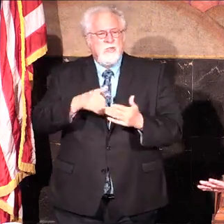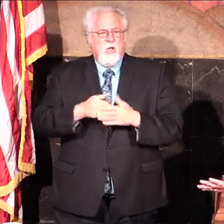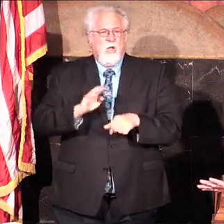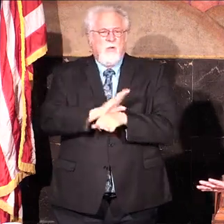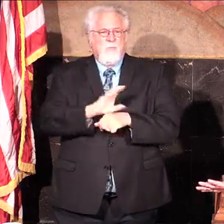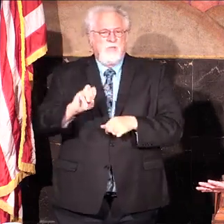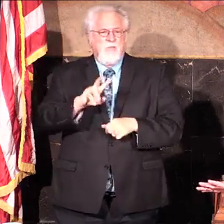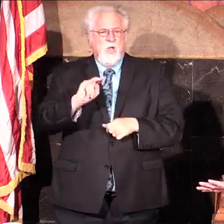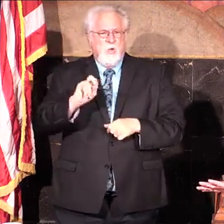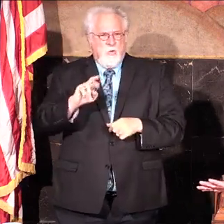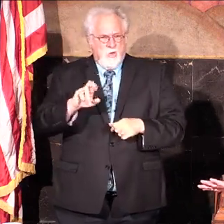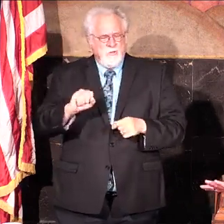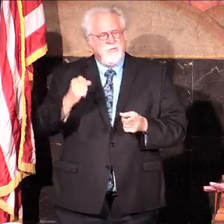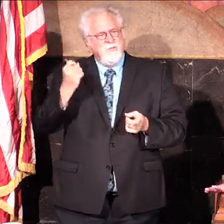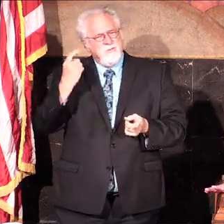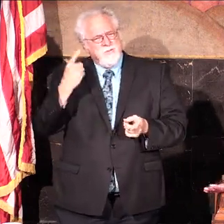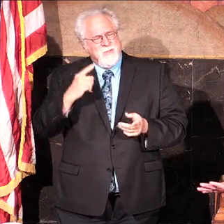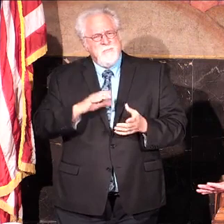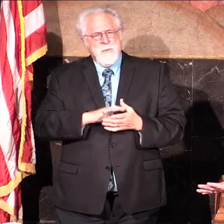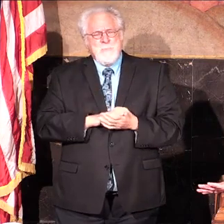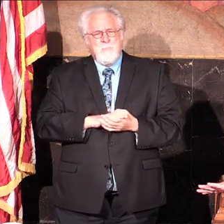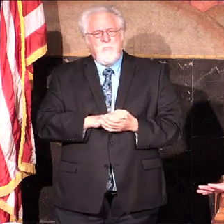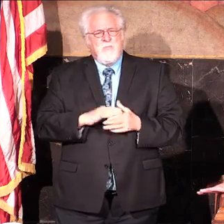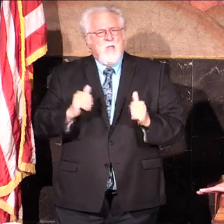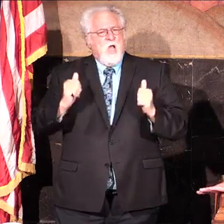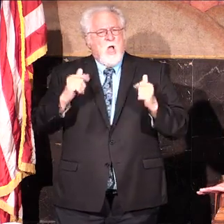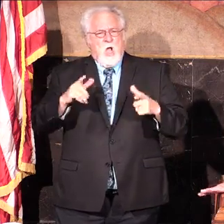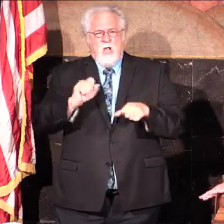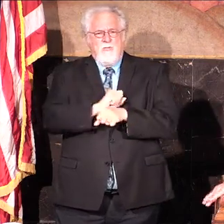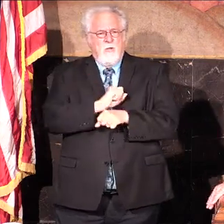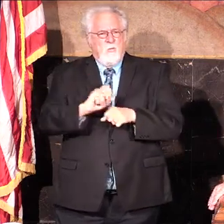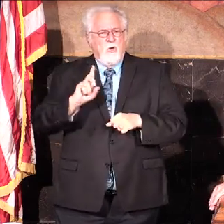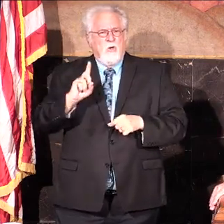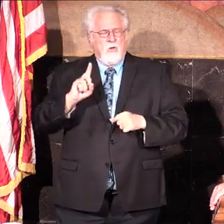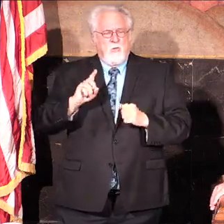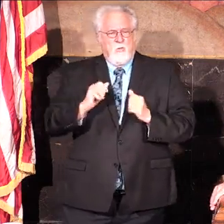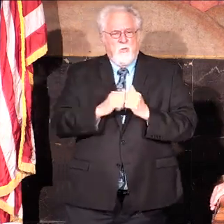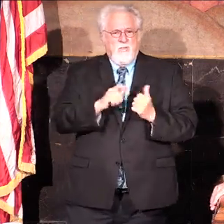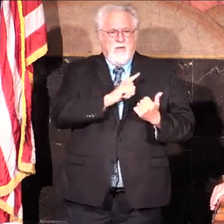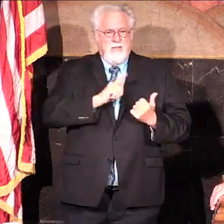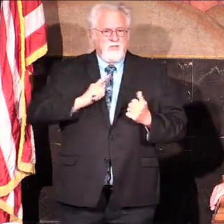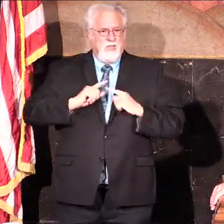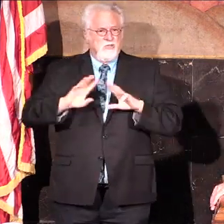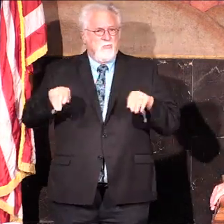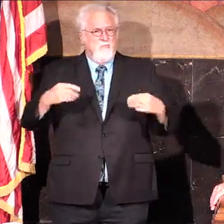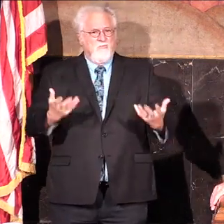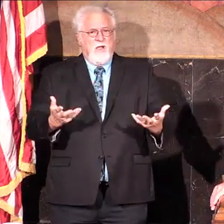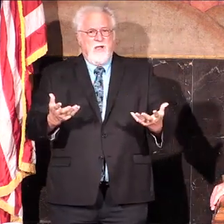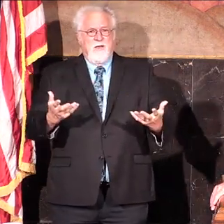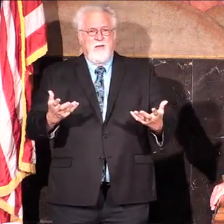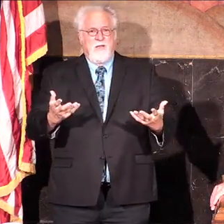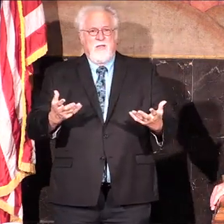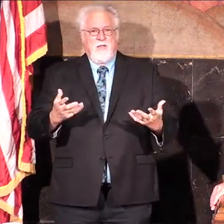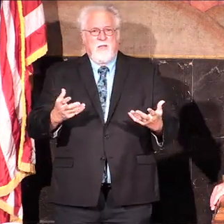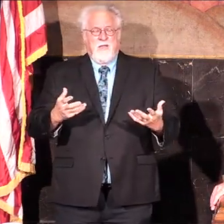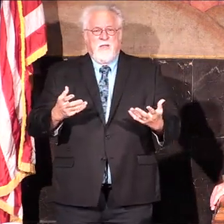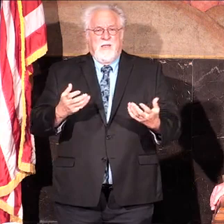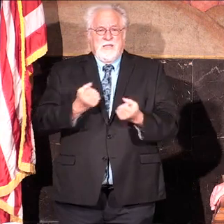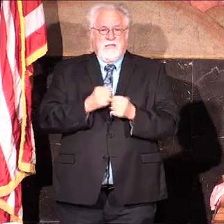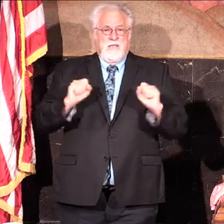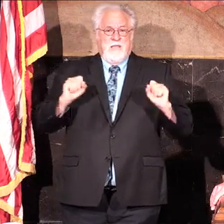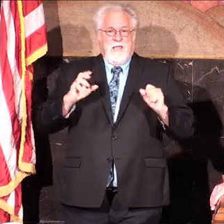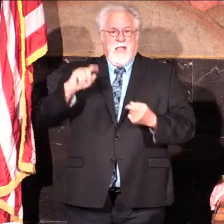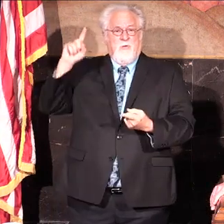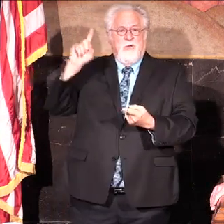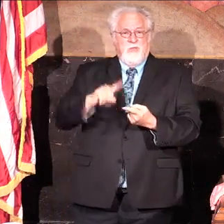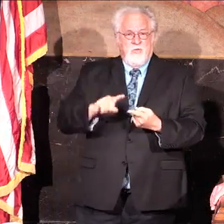owners to really understand that all of the work that was done by the legislature to provide immunity and reduce